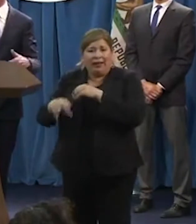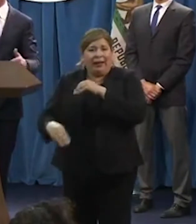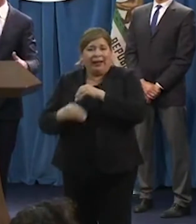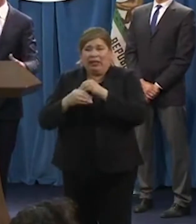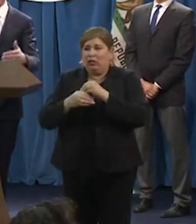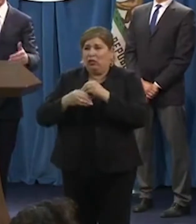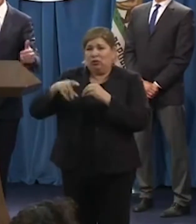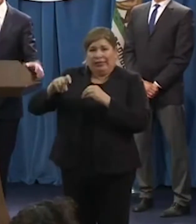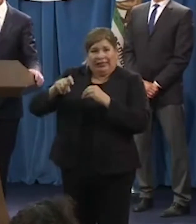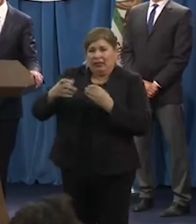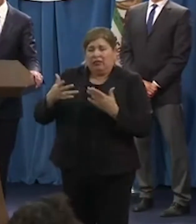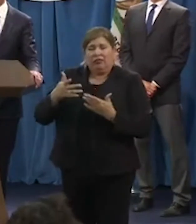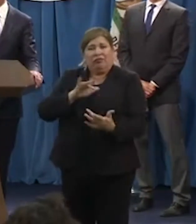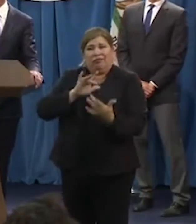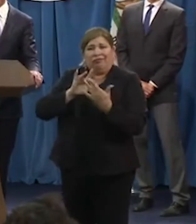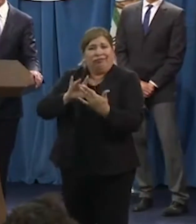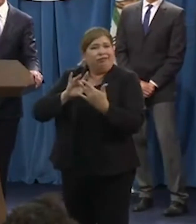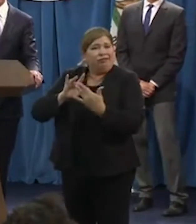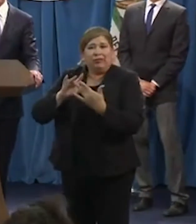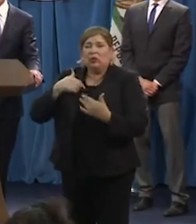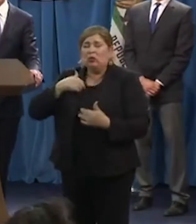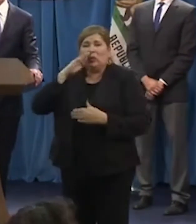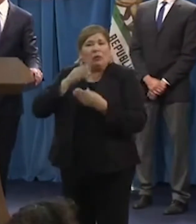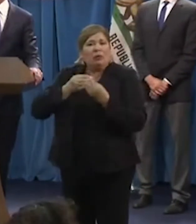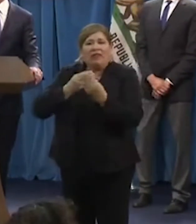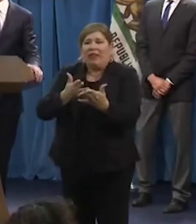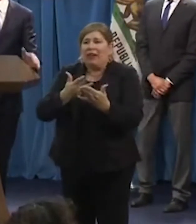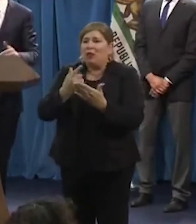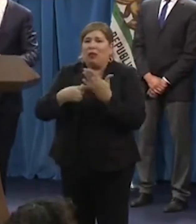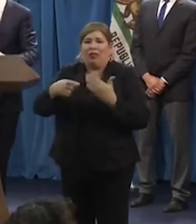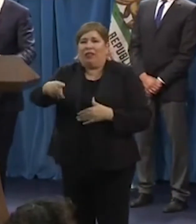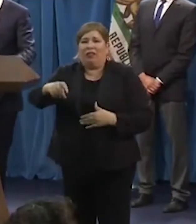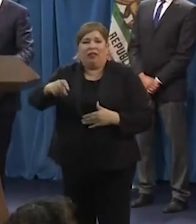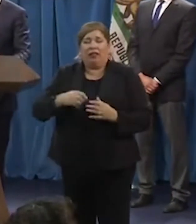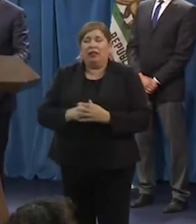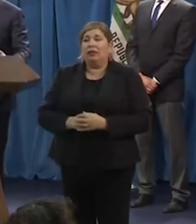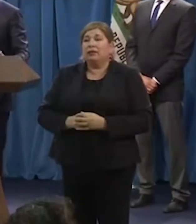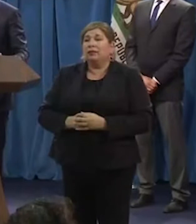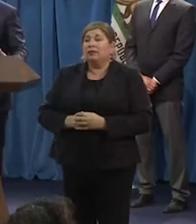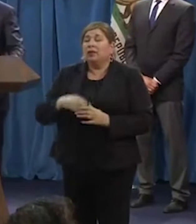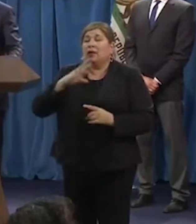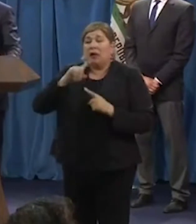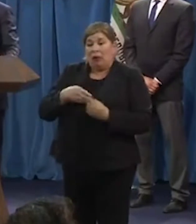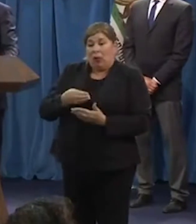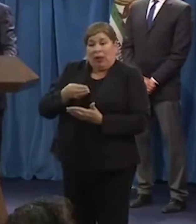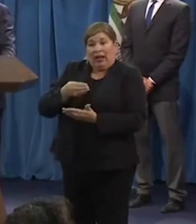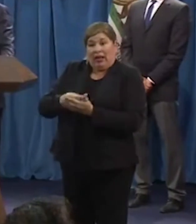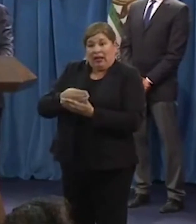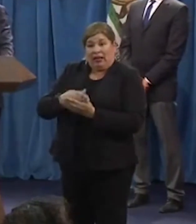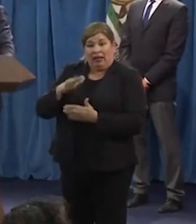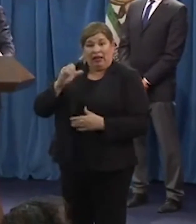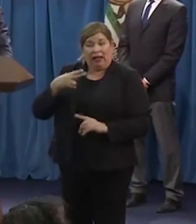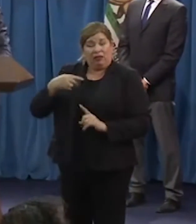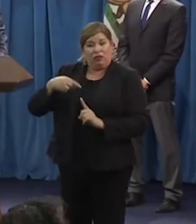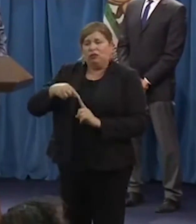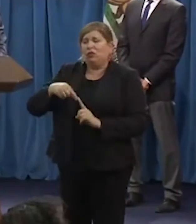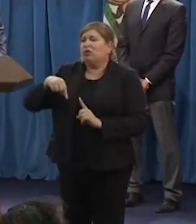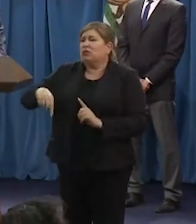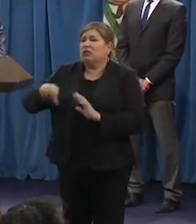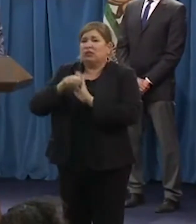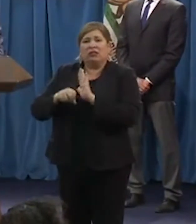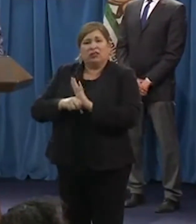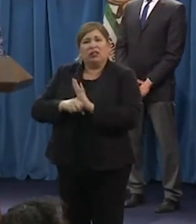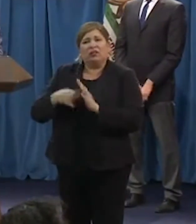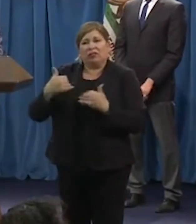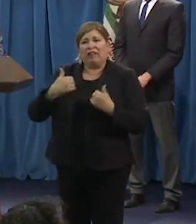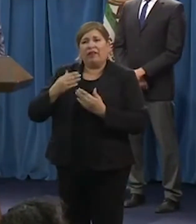we are in constant contact, and we'll provide those resources. Look, from a cash-based perspective, this state is in a good position to